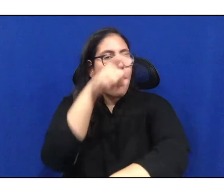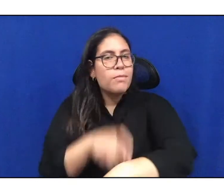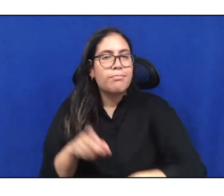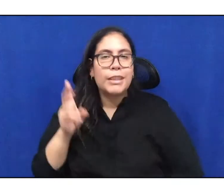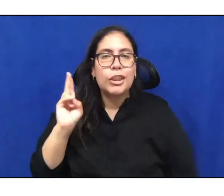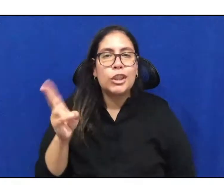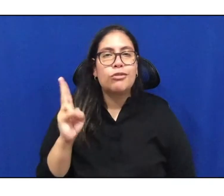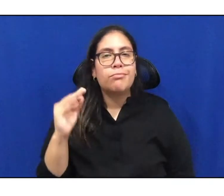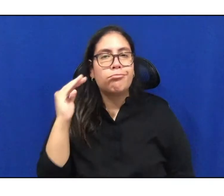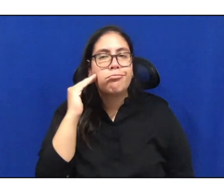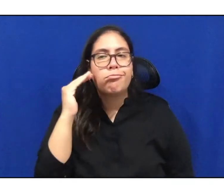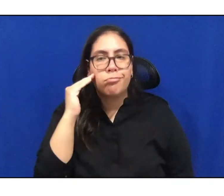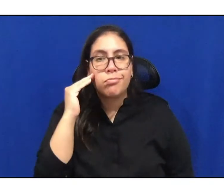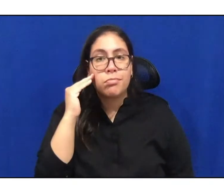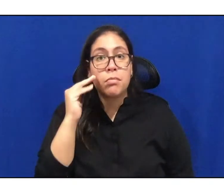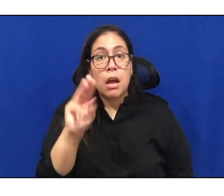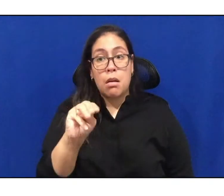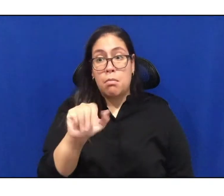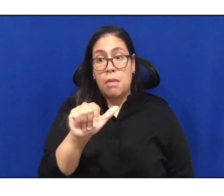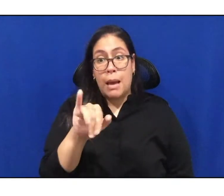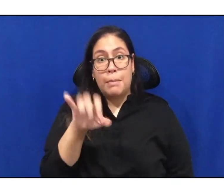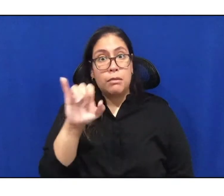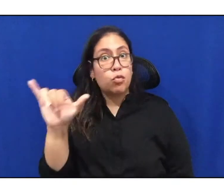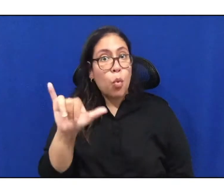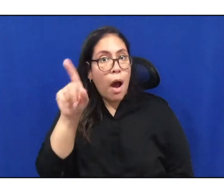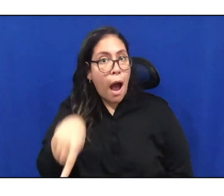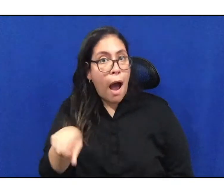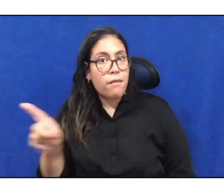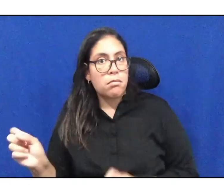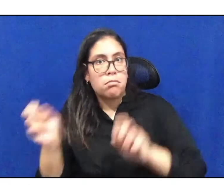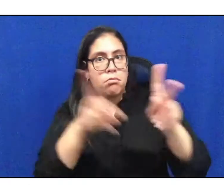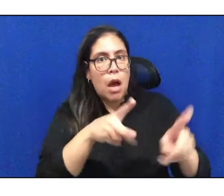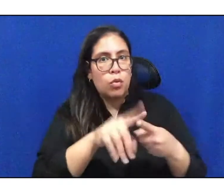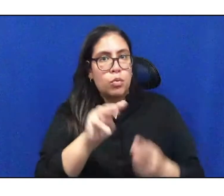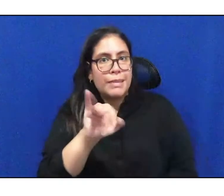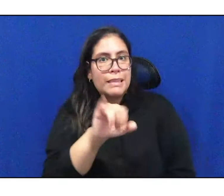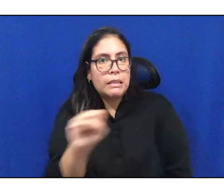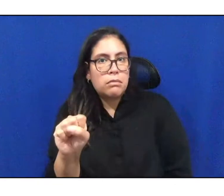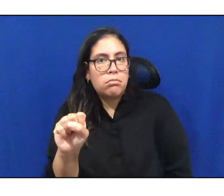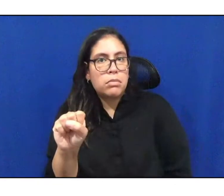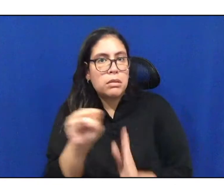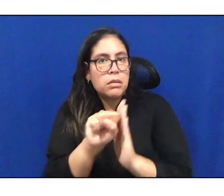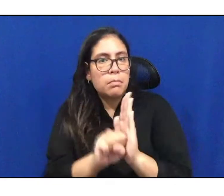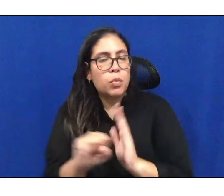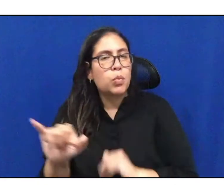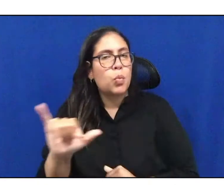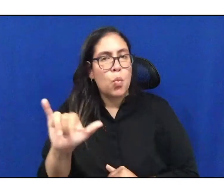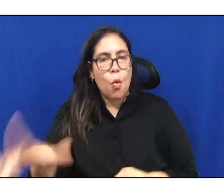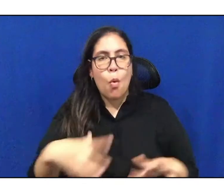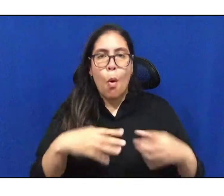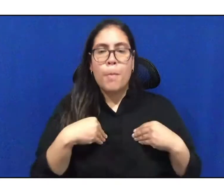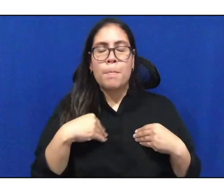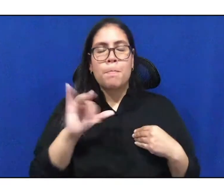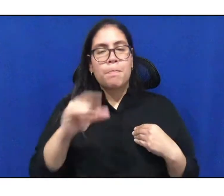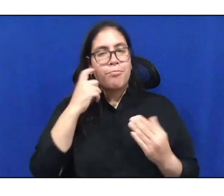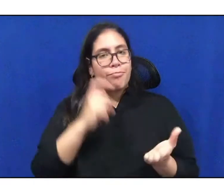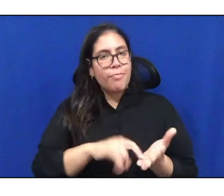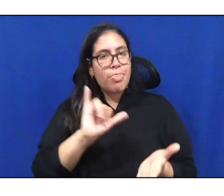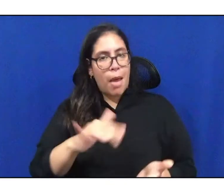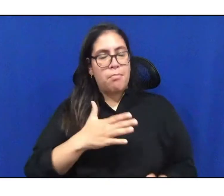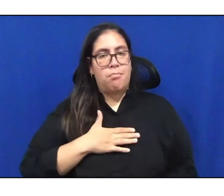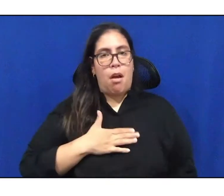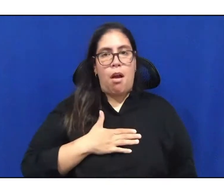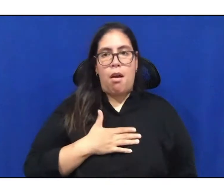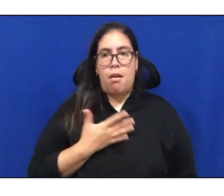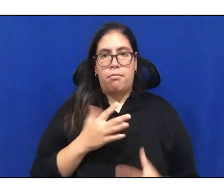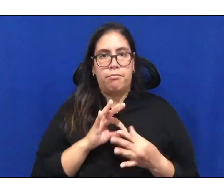Mamie had to return to her experience of Mississippi and own that, right? When she ultimately said that she